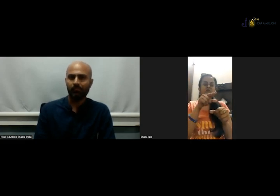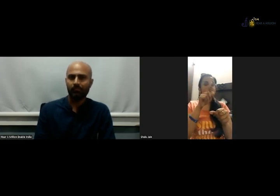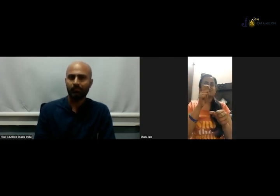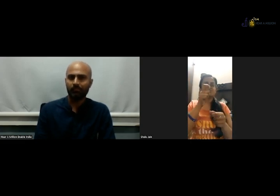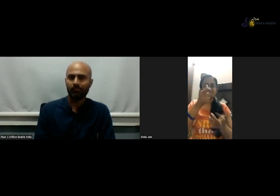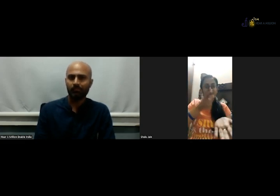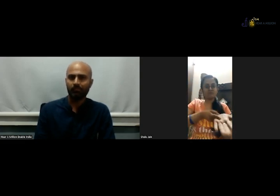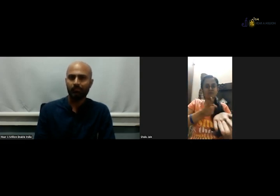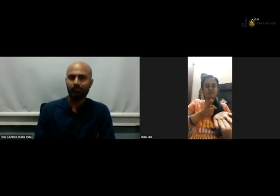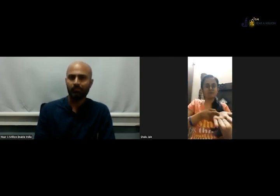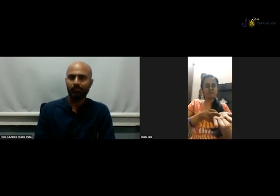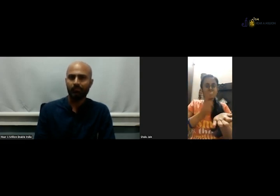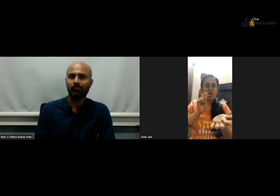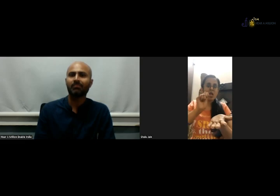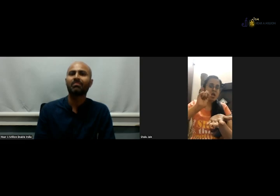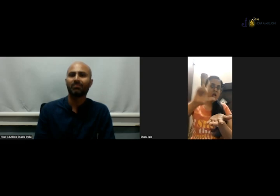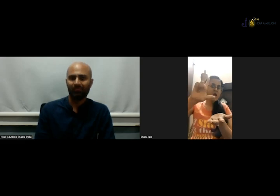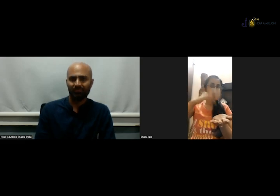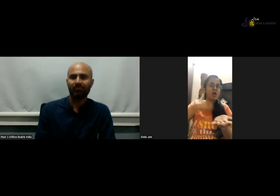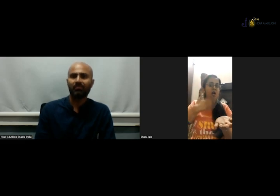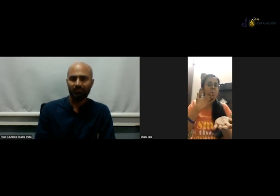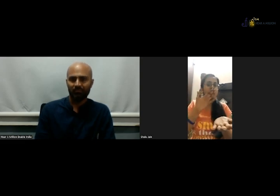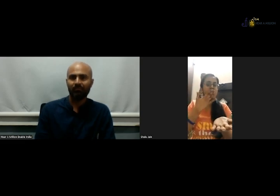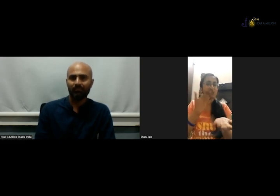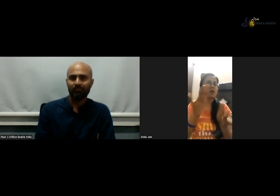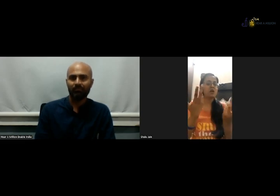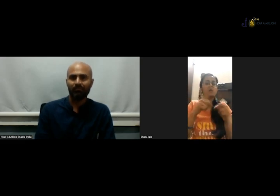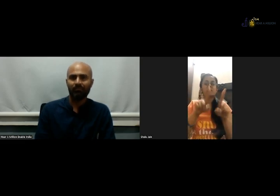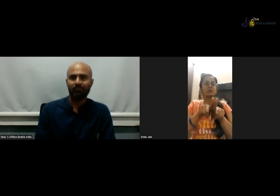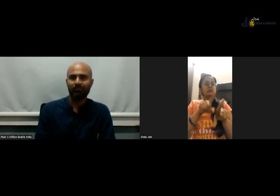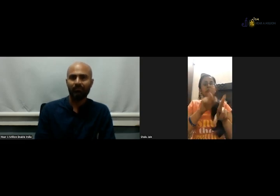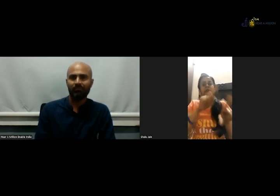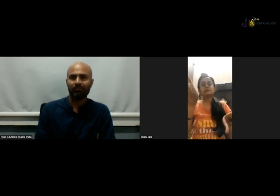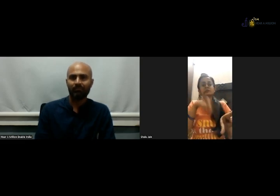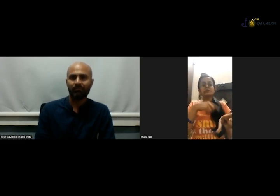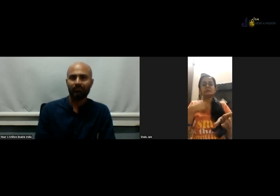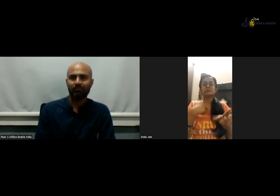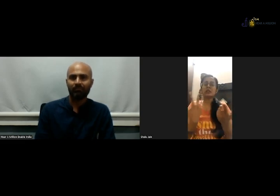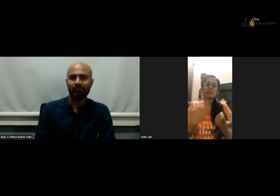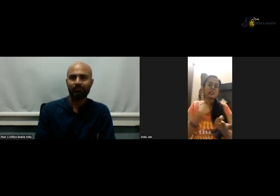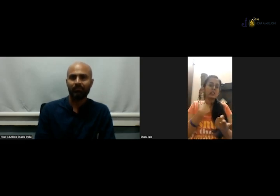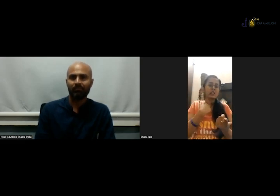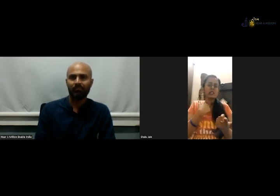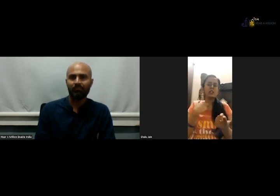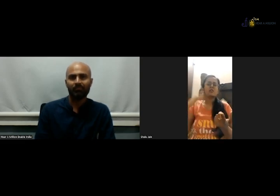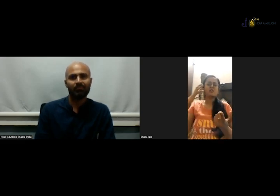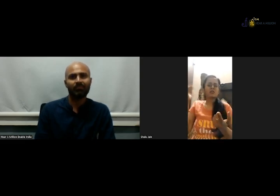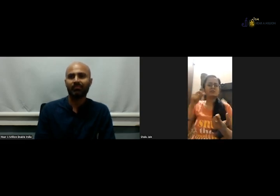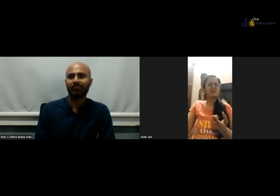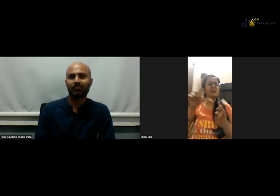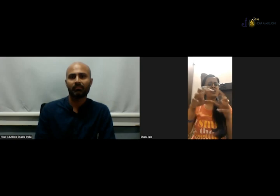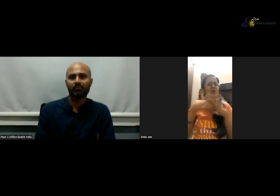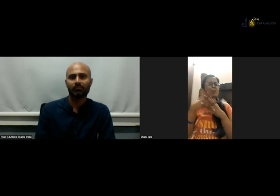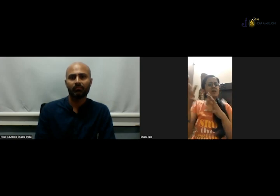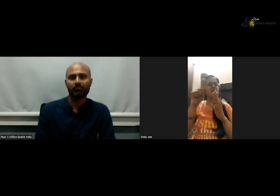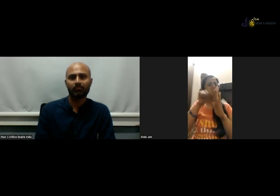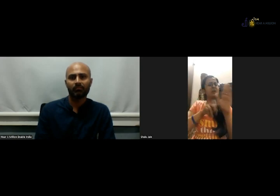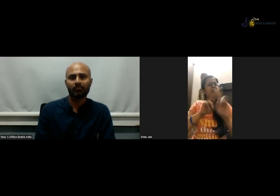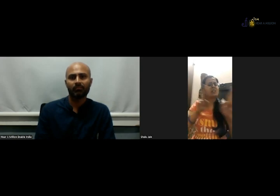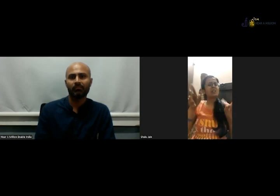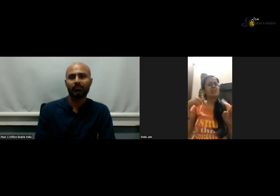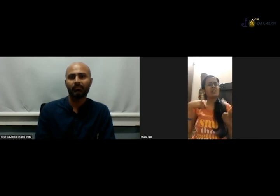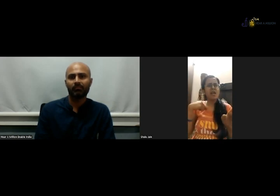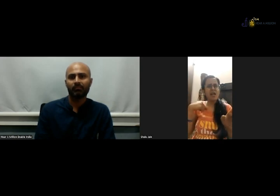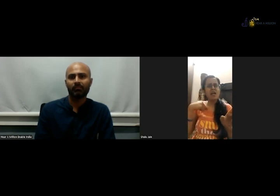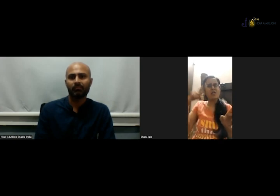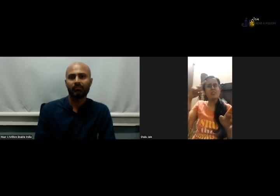there was a law case, and there was a hearing person who was saying that you have to pay us. And I was like, that hearing lawyer was